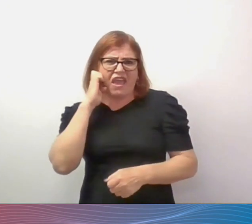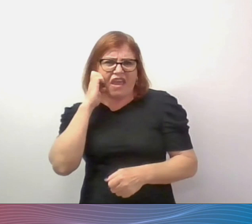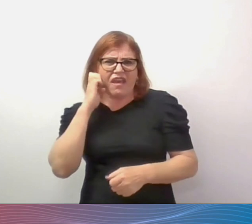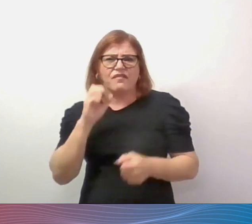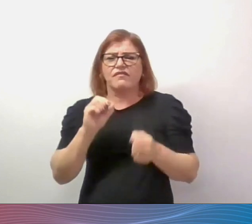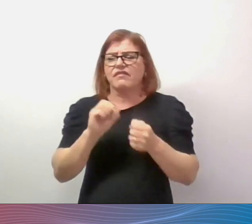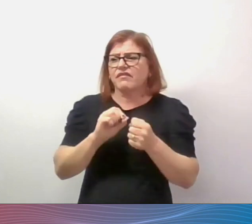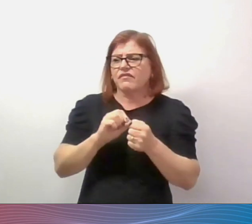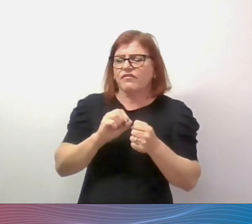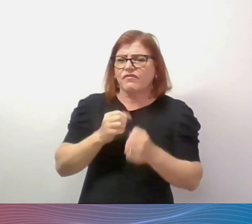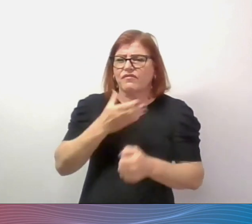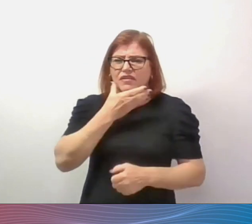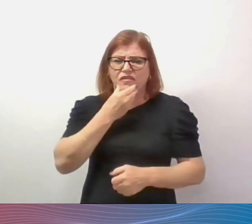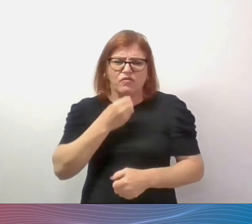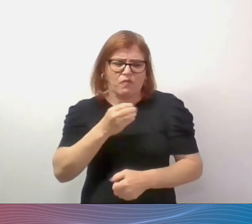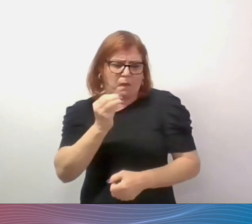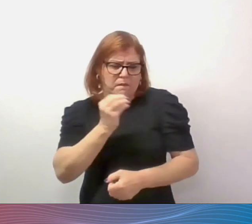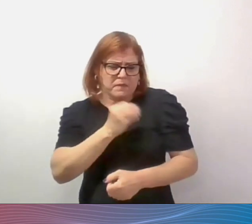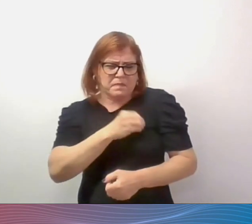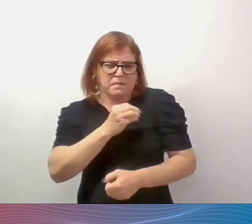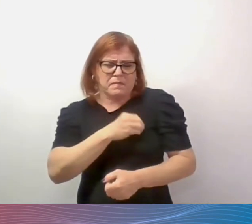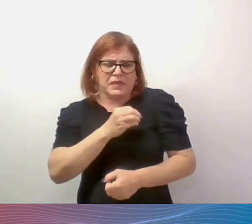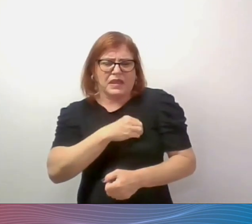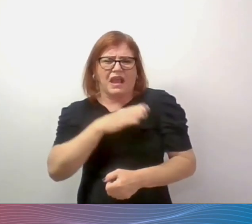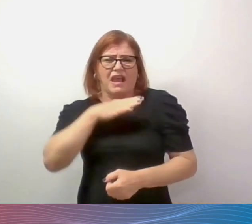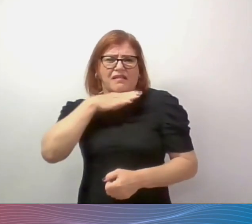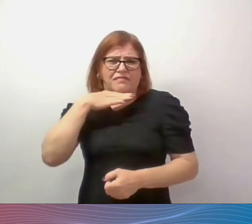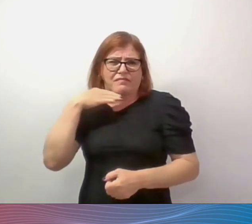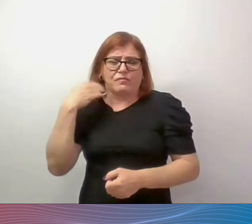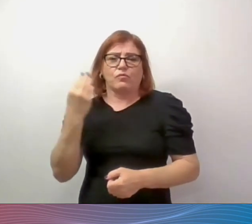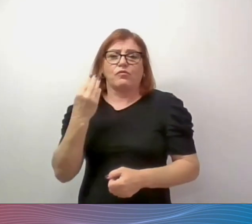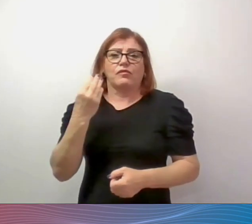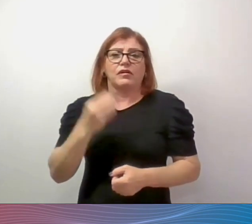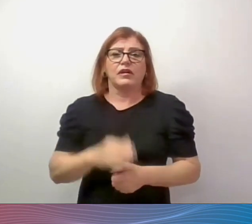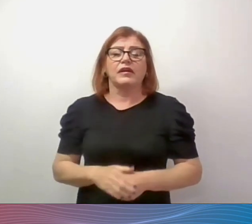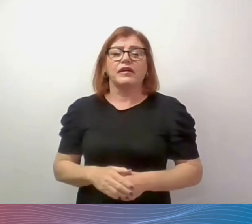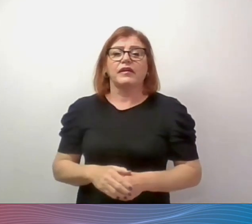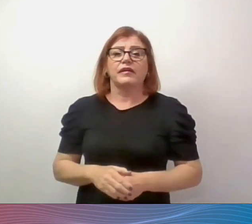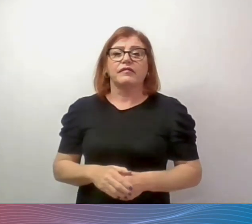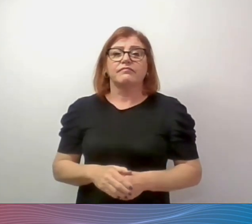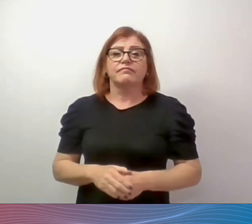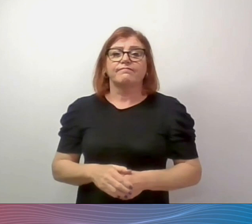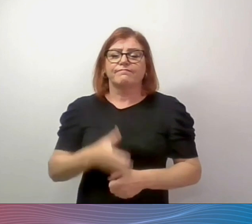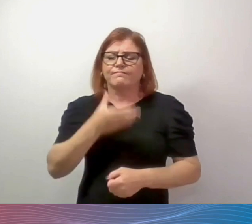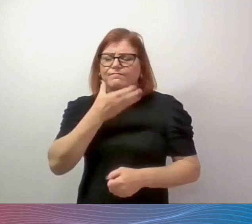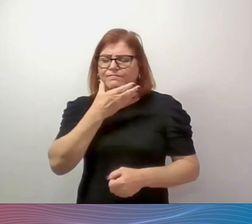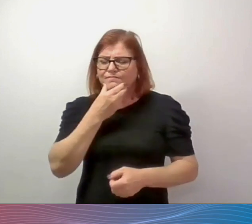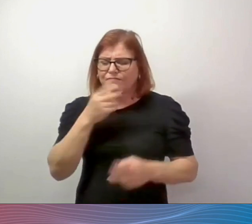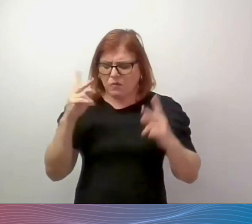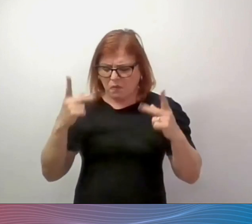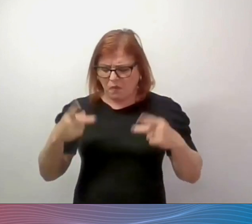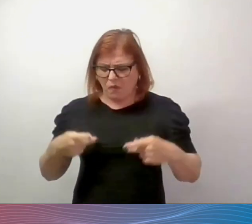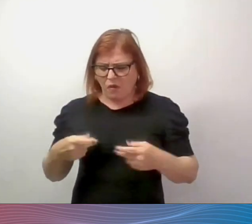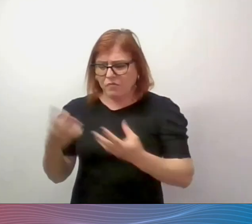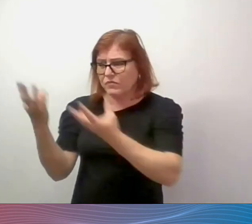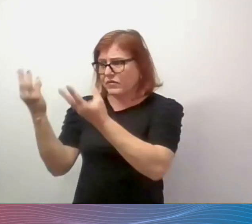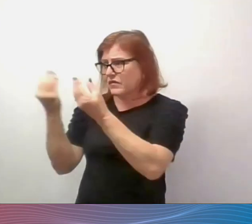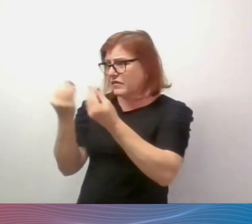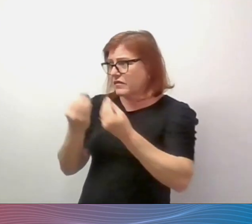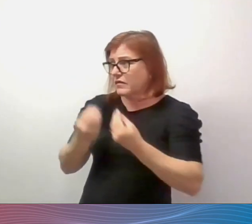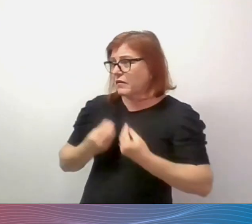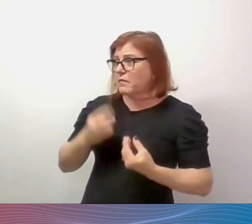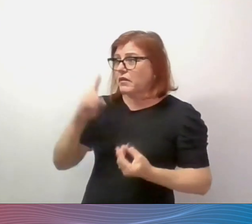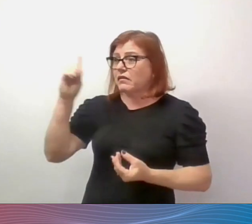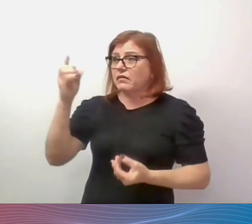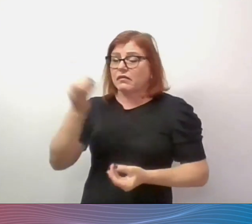into sin and death. O homem, em lugar de receber Deus como vida, como a verdade, and instead of receiving God as